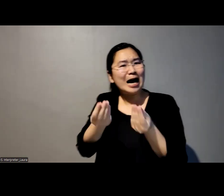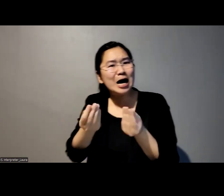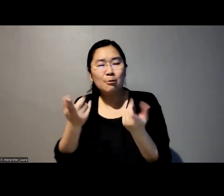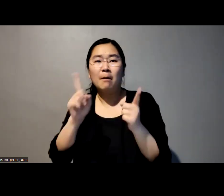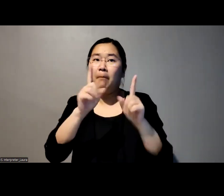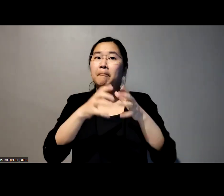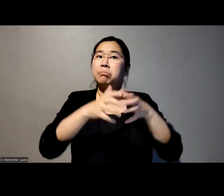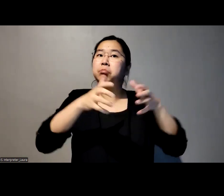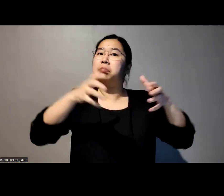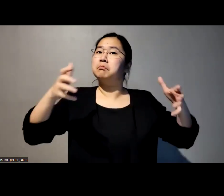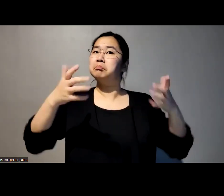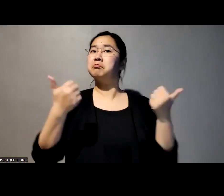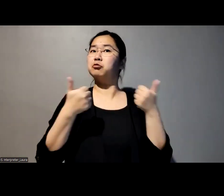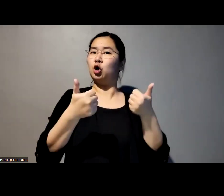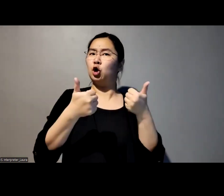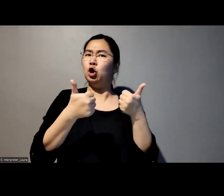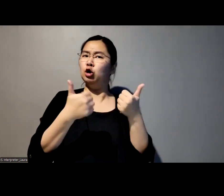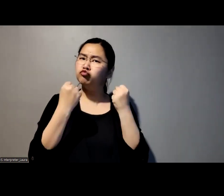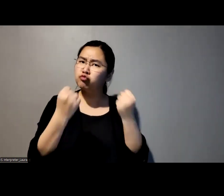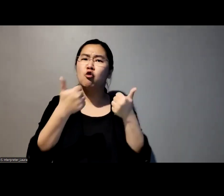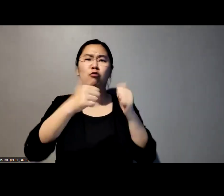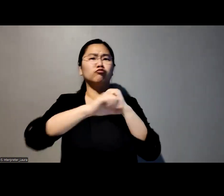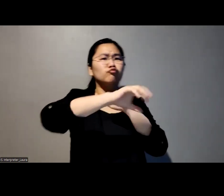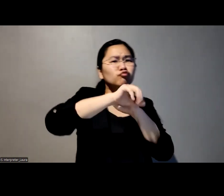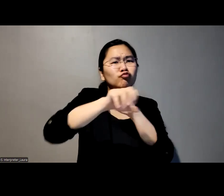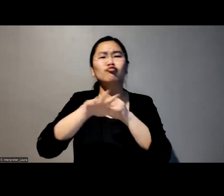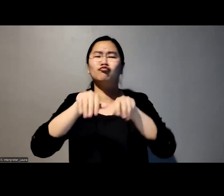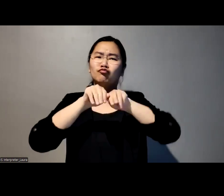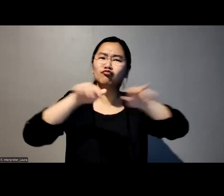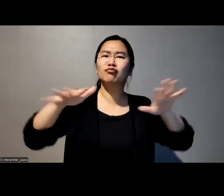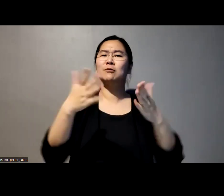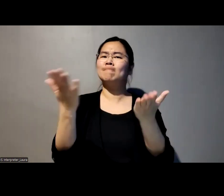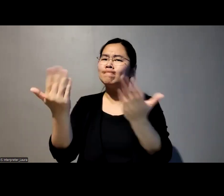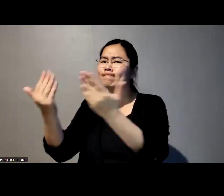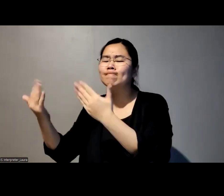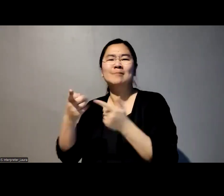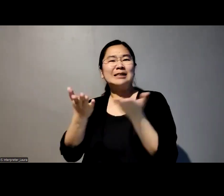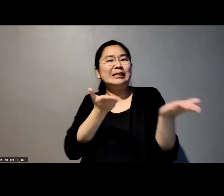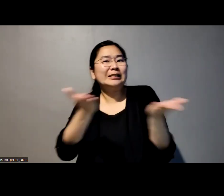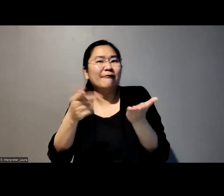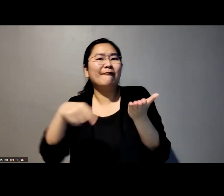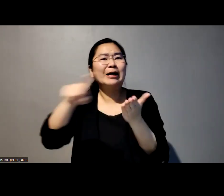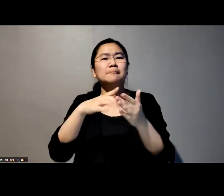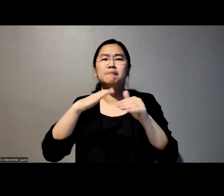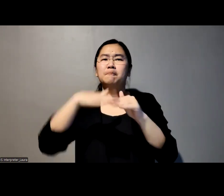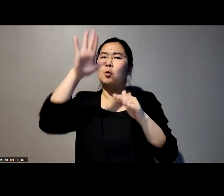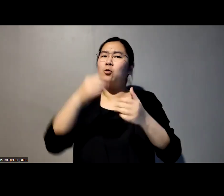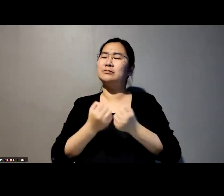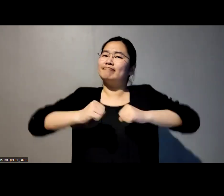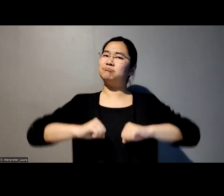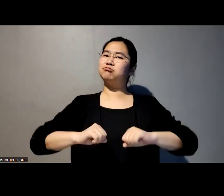It's amazing. I could talk about it for hours. How institutions advertise themselves on social